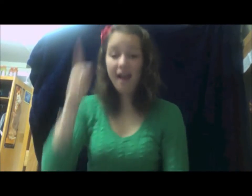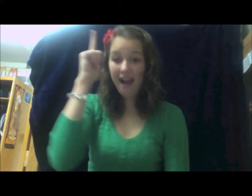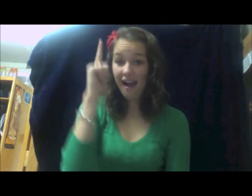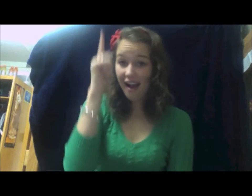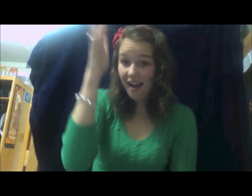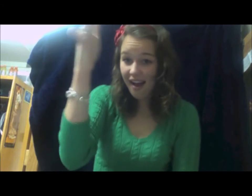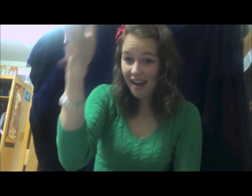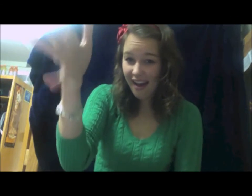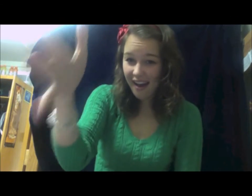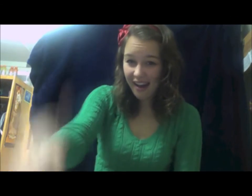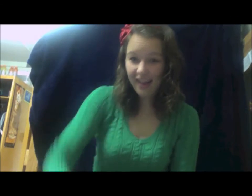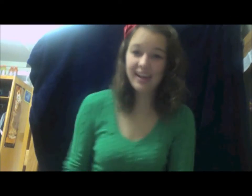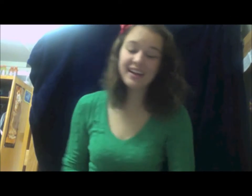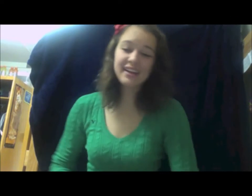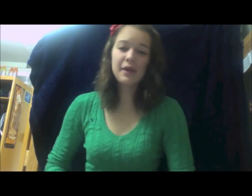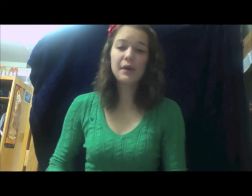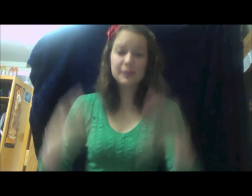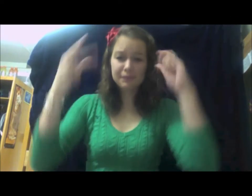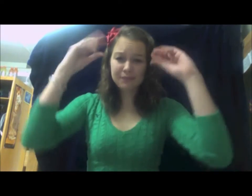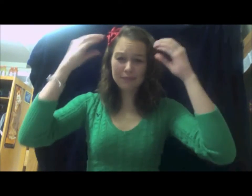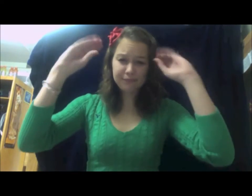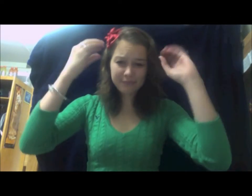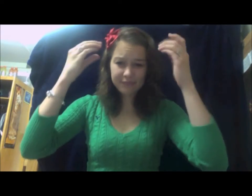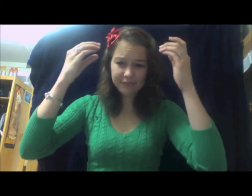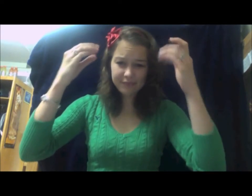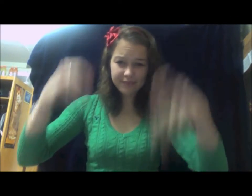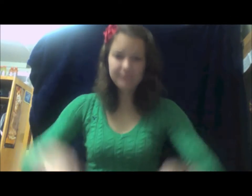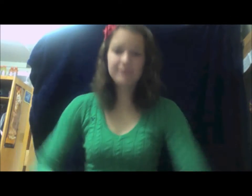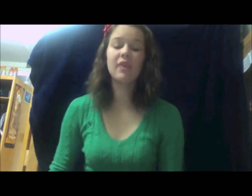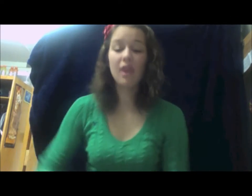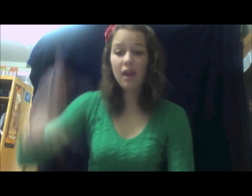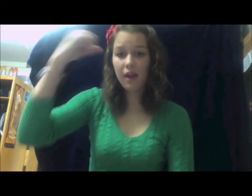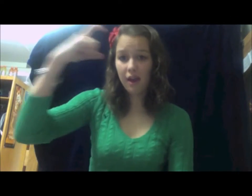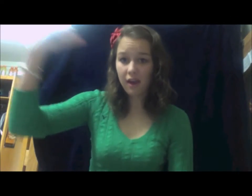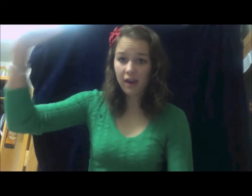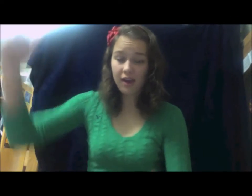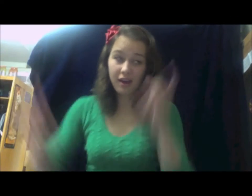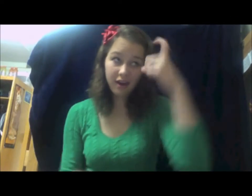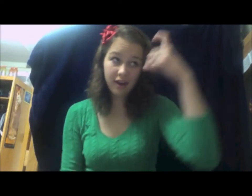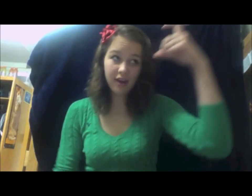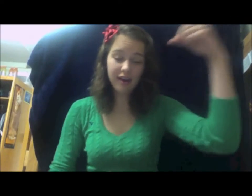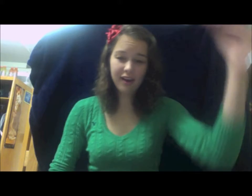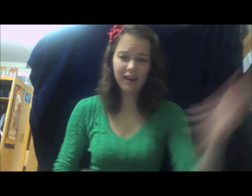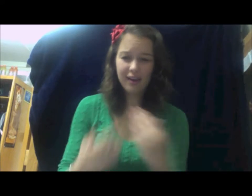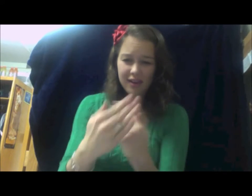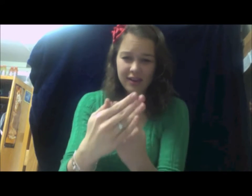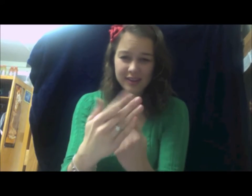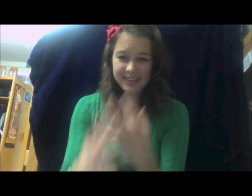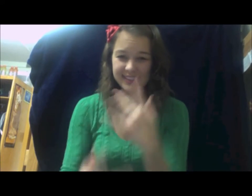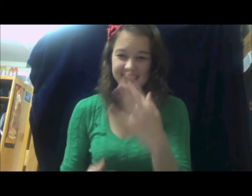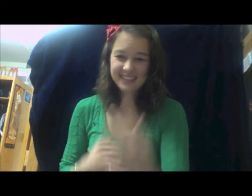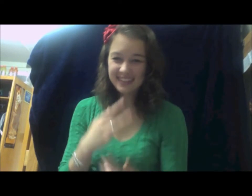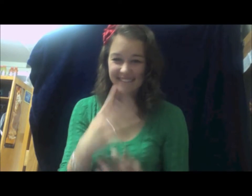Later on, we'll destroy us as we dream by the fire.